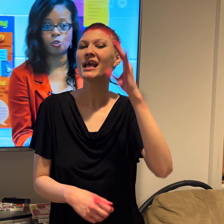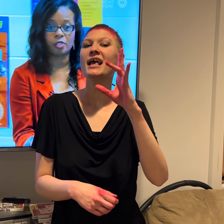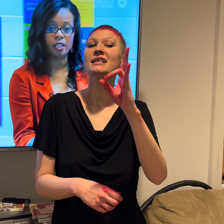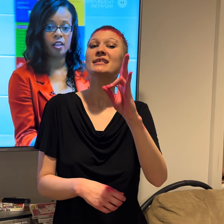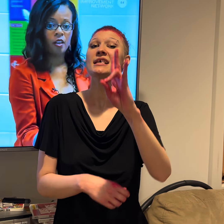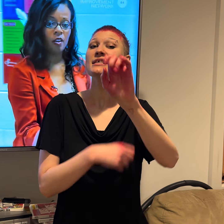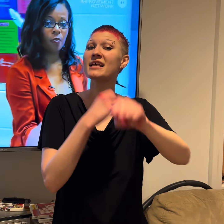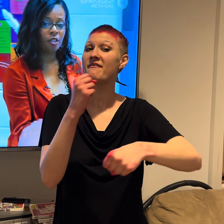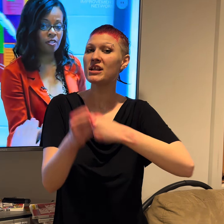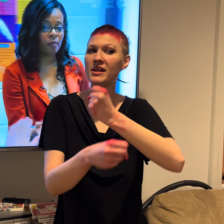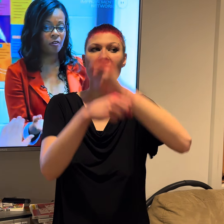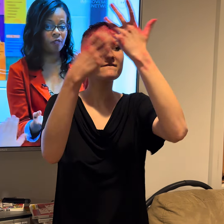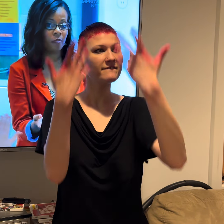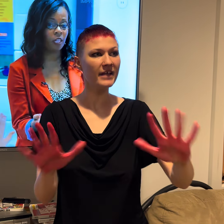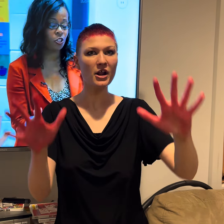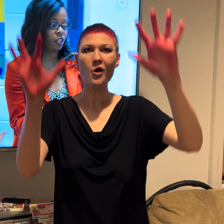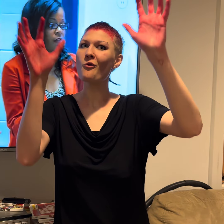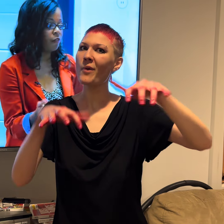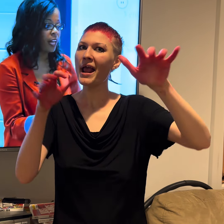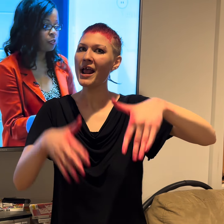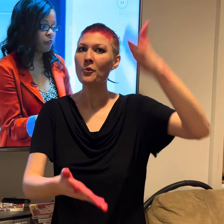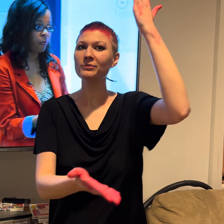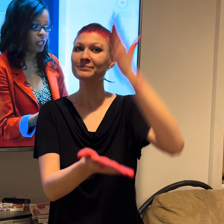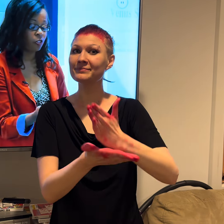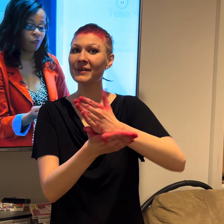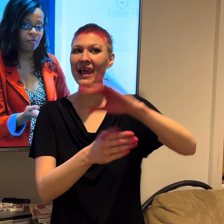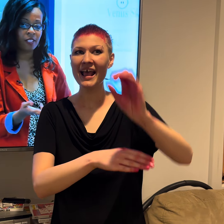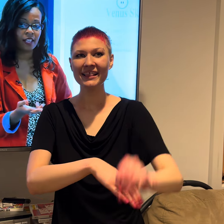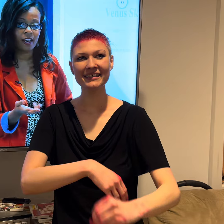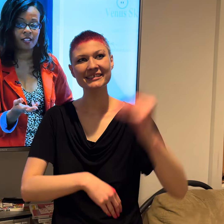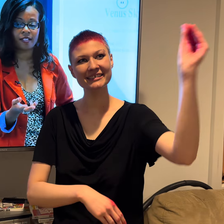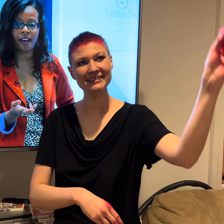eventually. What are some other information, factual information from the text, Zach?